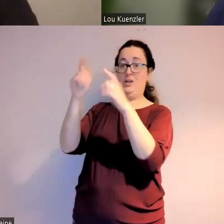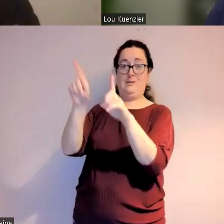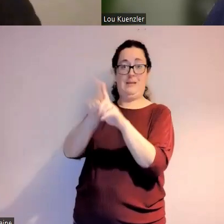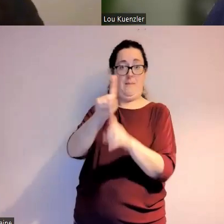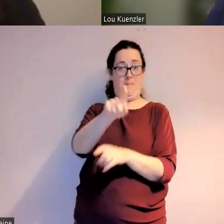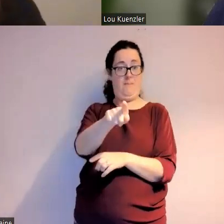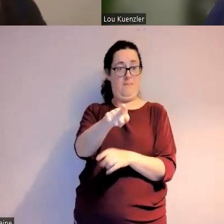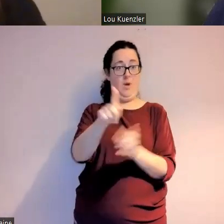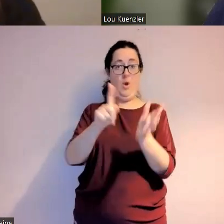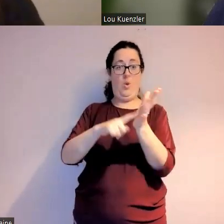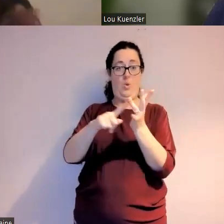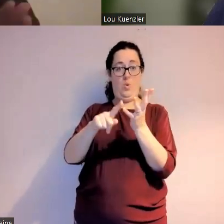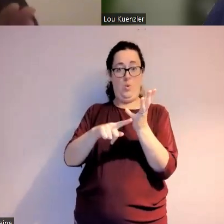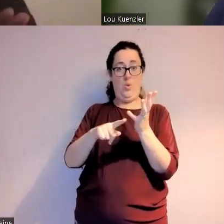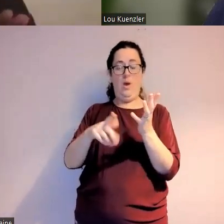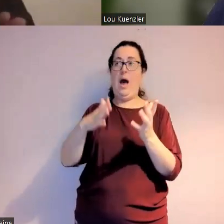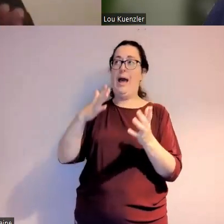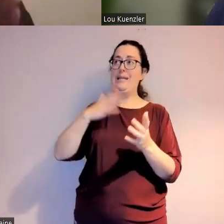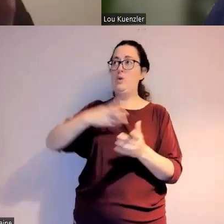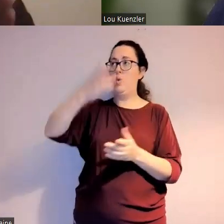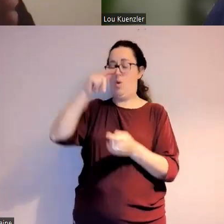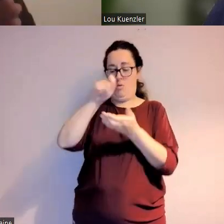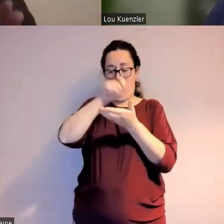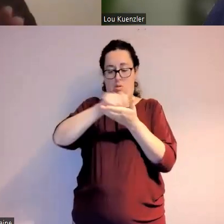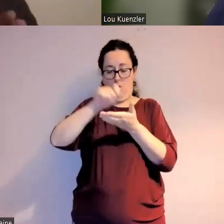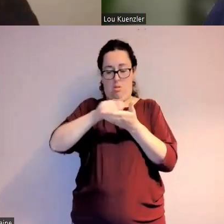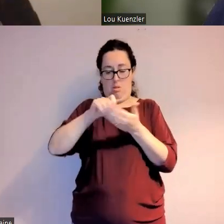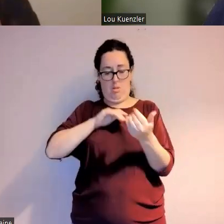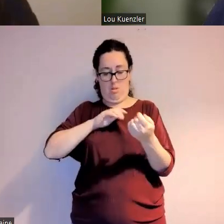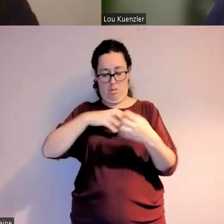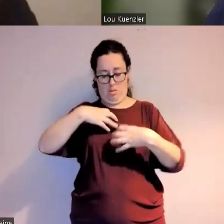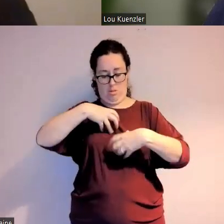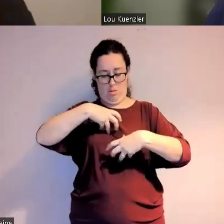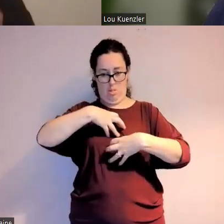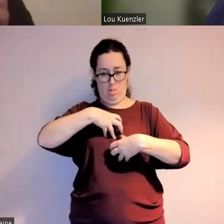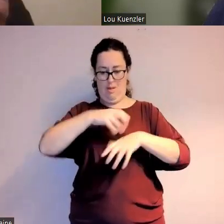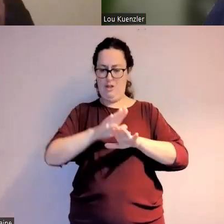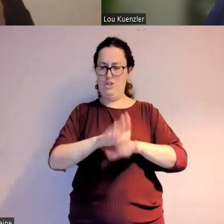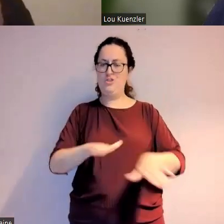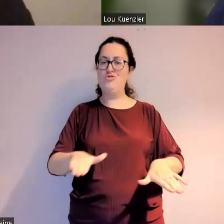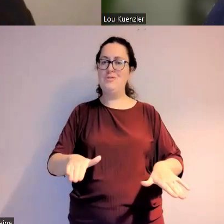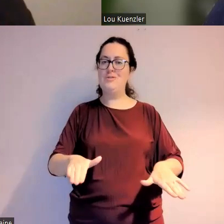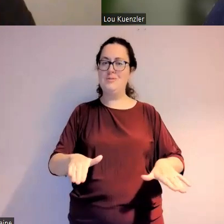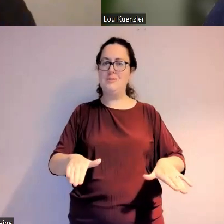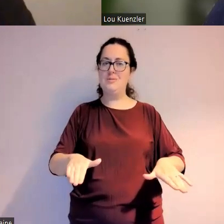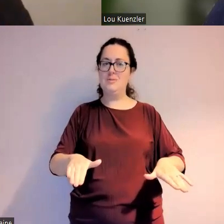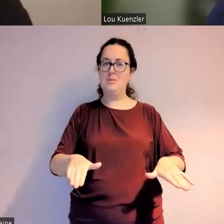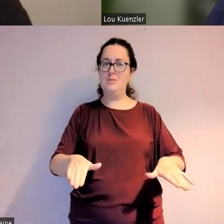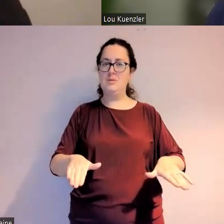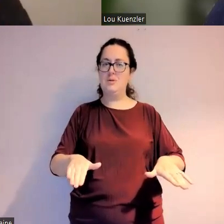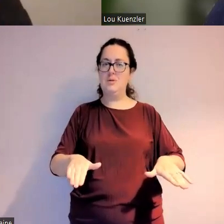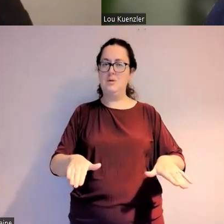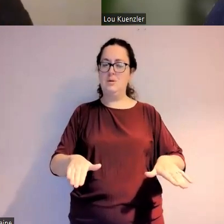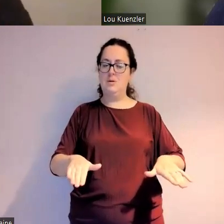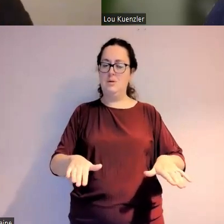had to learn how to write for children. I had to learn there's a craft to